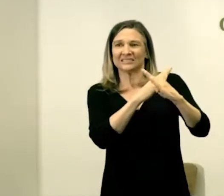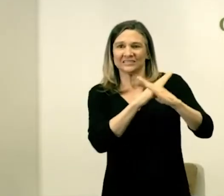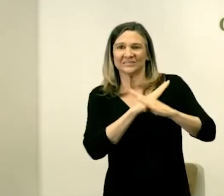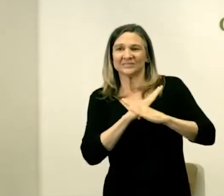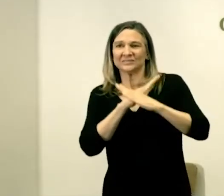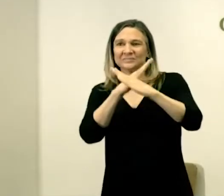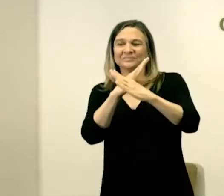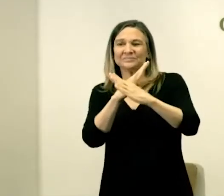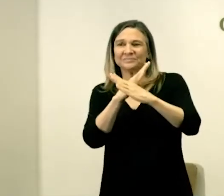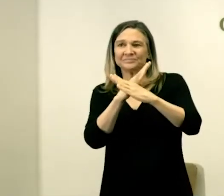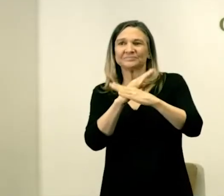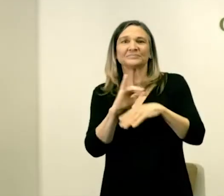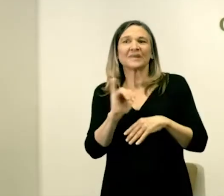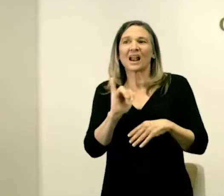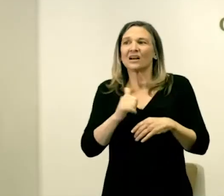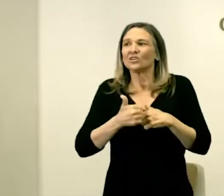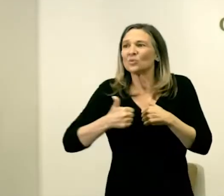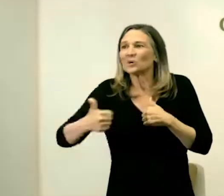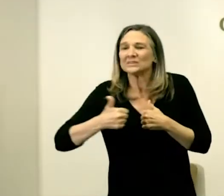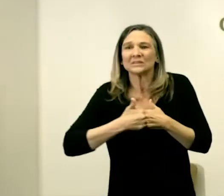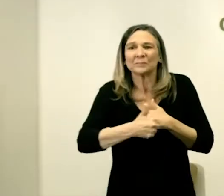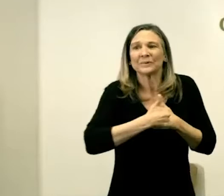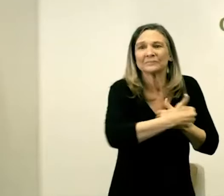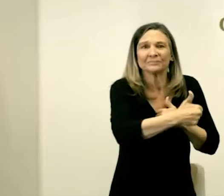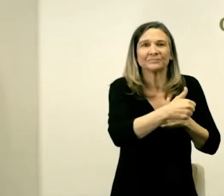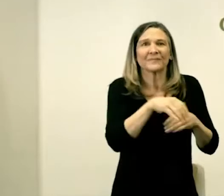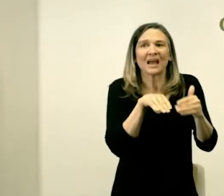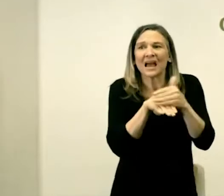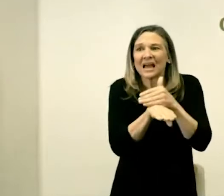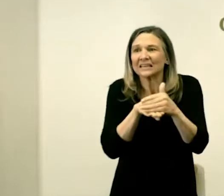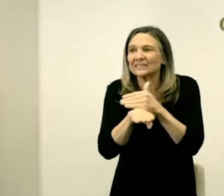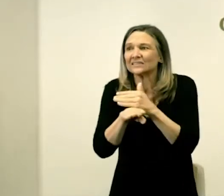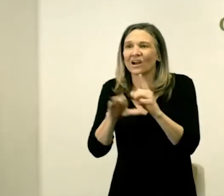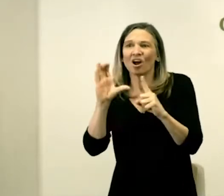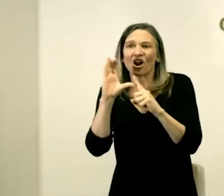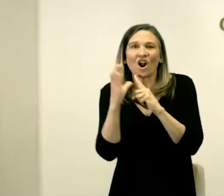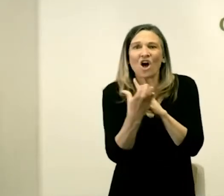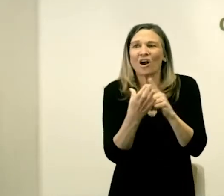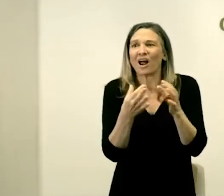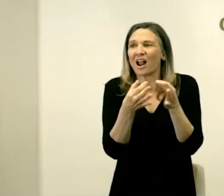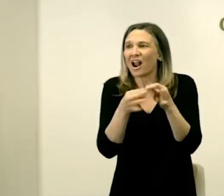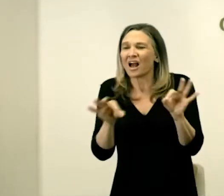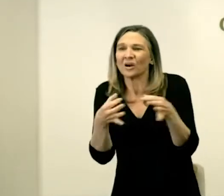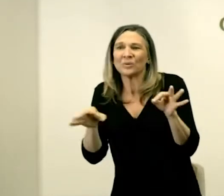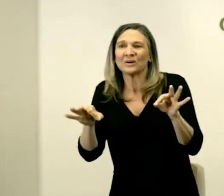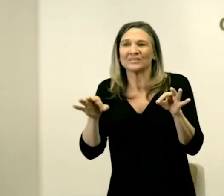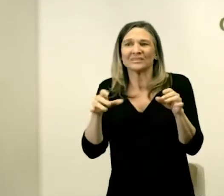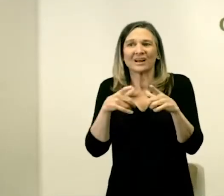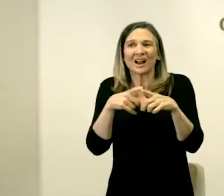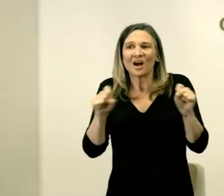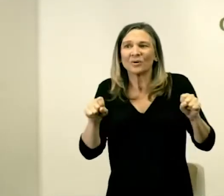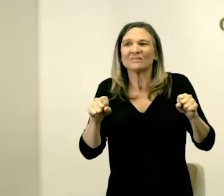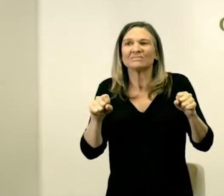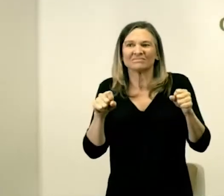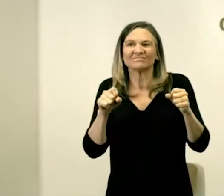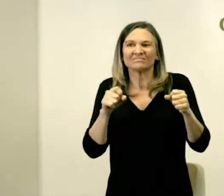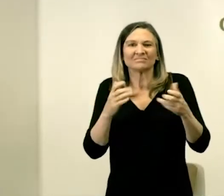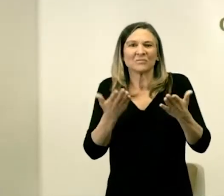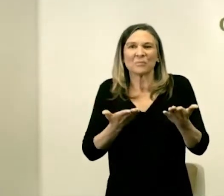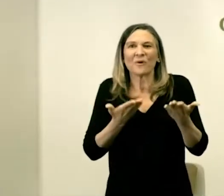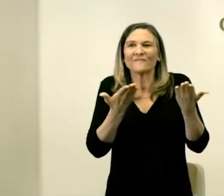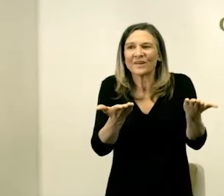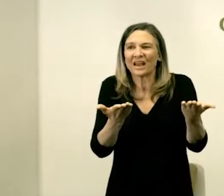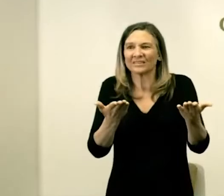like transportation and access to culturally and linguistically aligned providers in communities large and